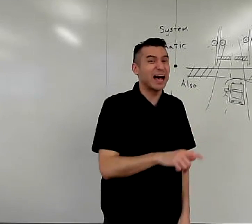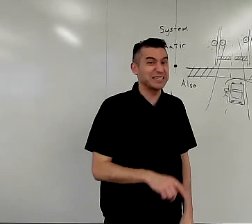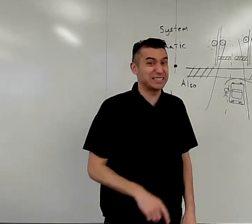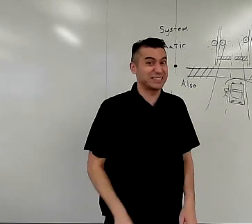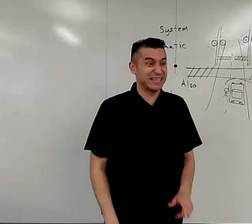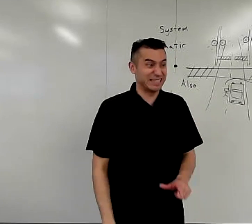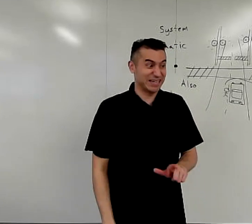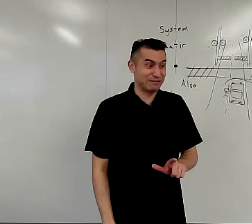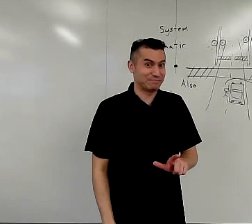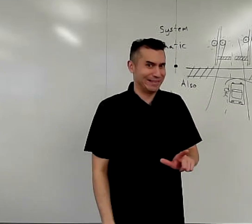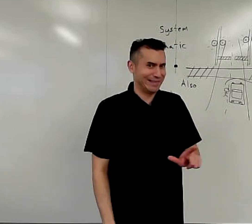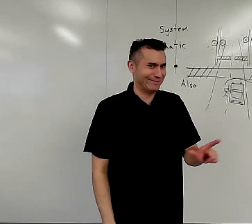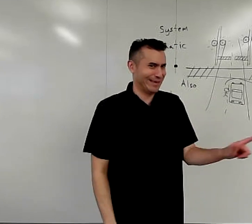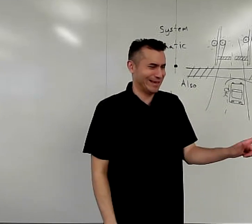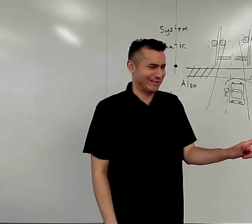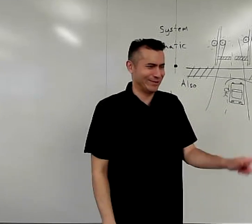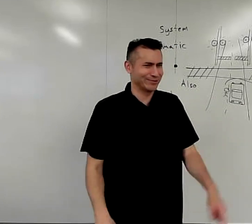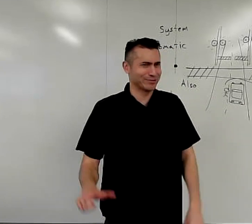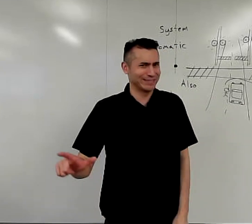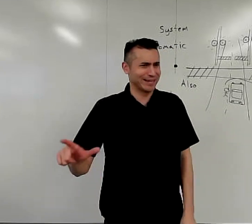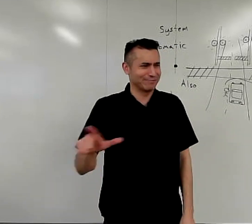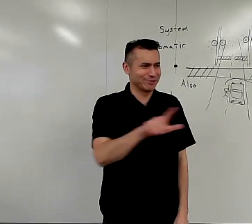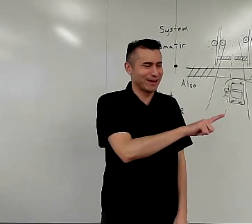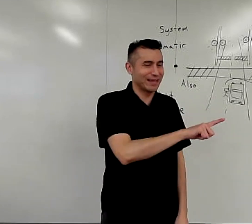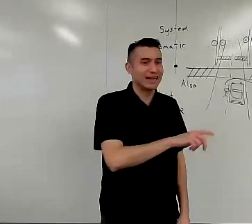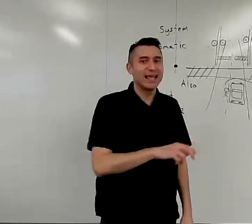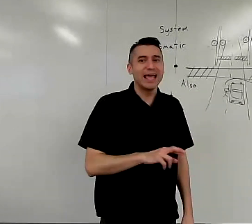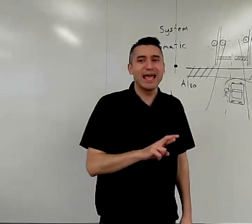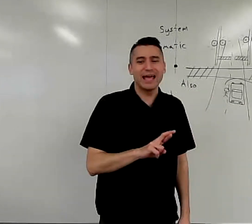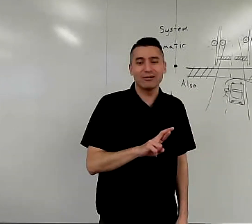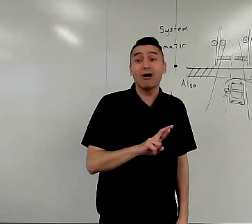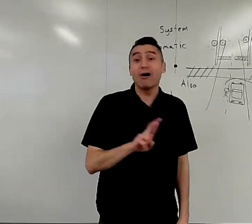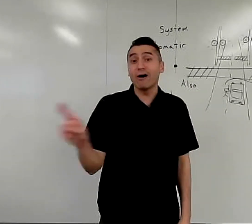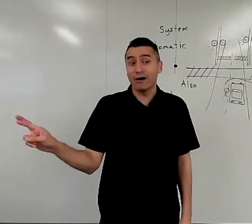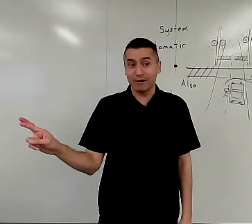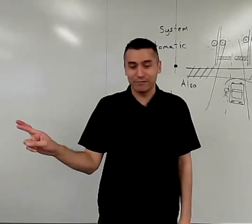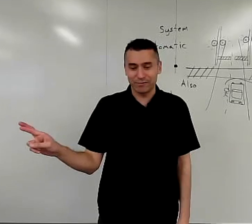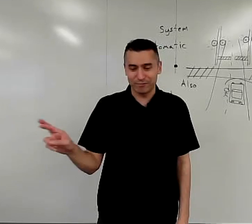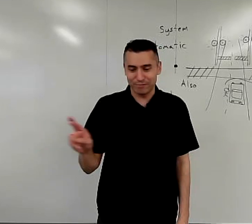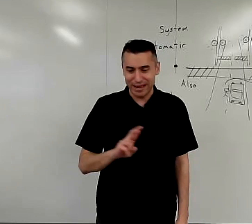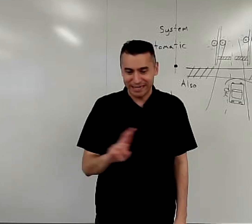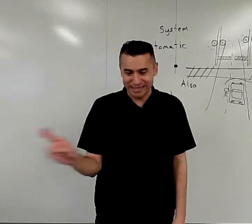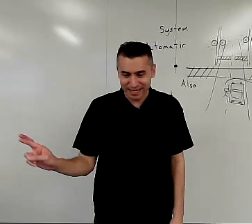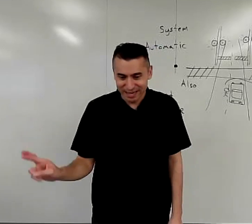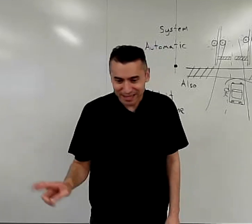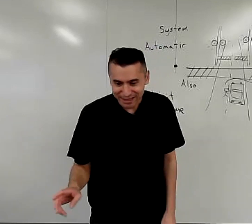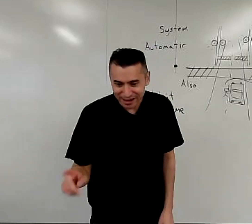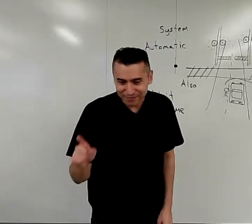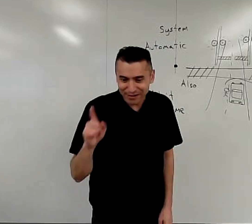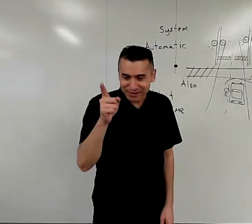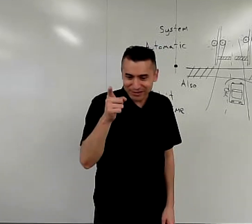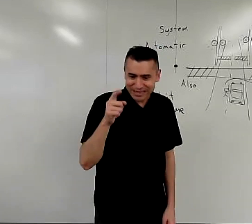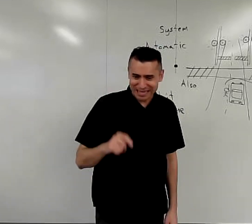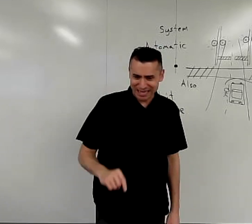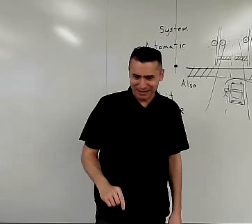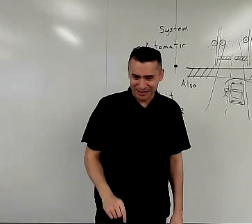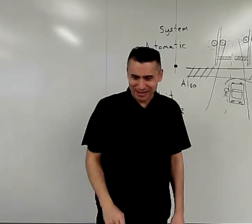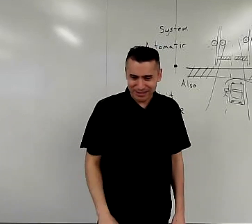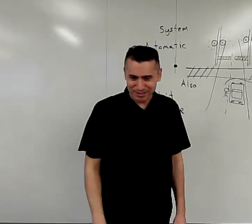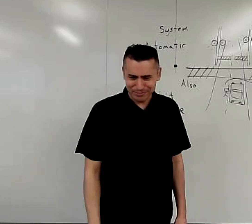I just tend to sign it with my left hand, but you can totally sign it with your right hand. And R for right. There, very good in the Zoom